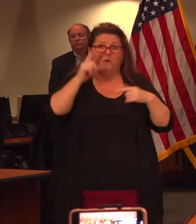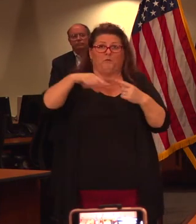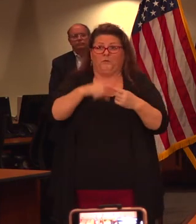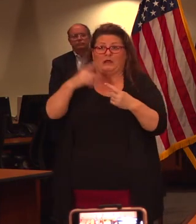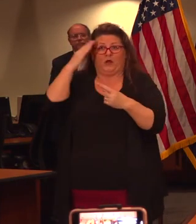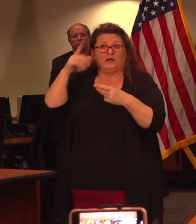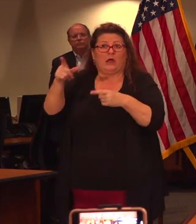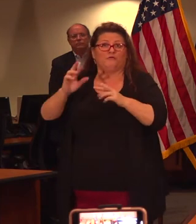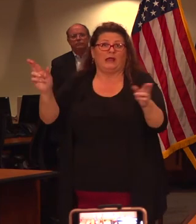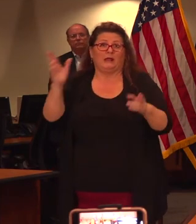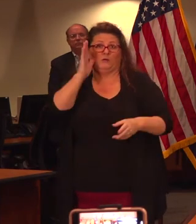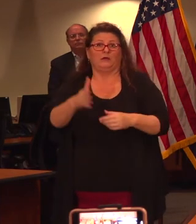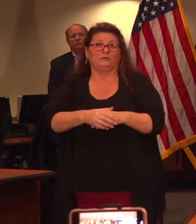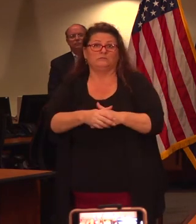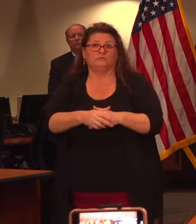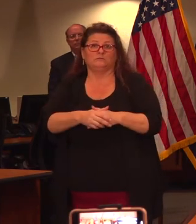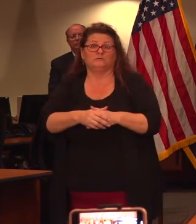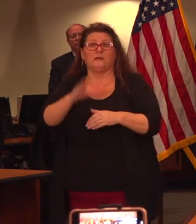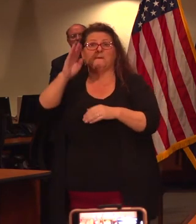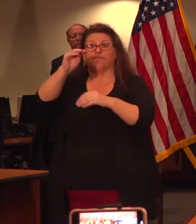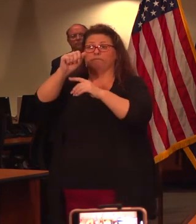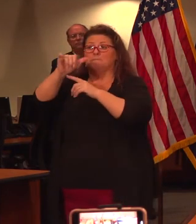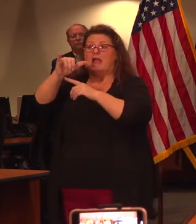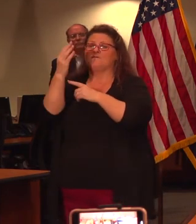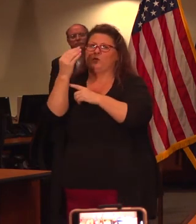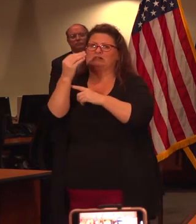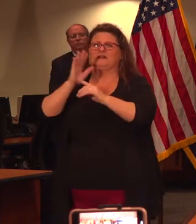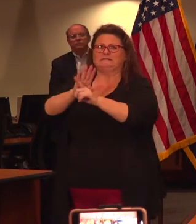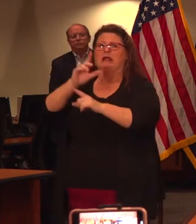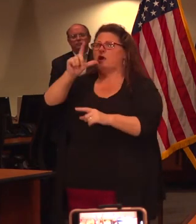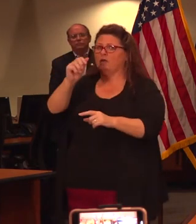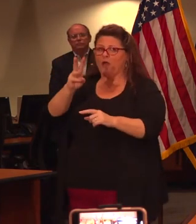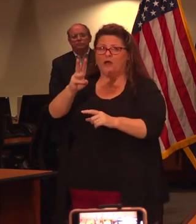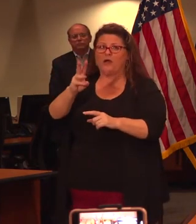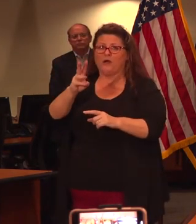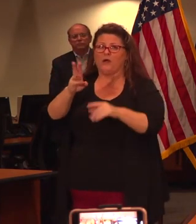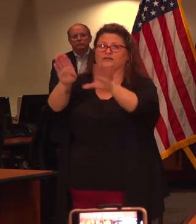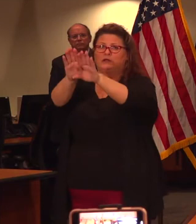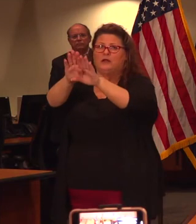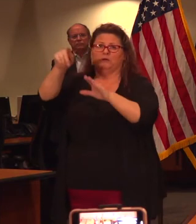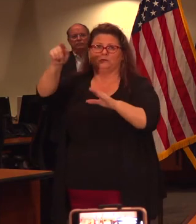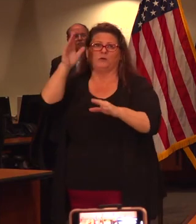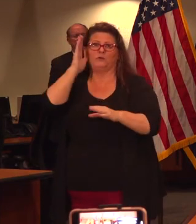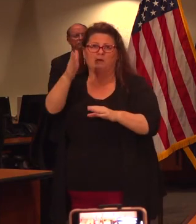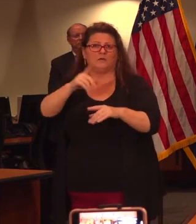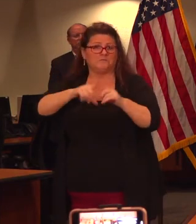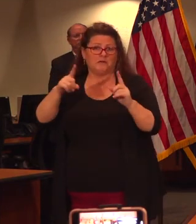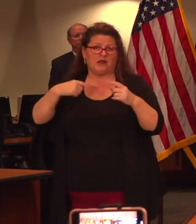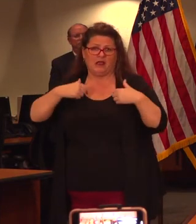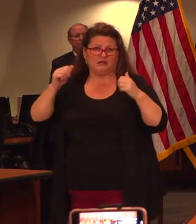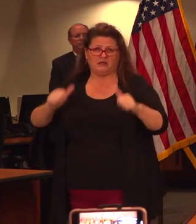just the date of May the 14th is by law. That's when they shut down. But I can call